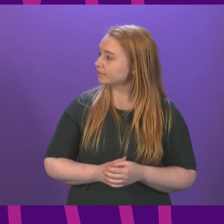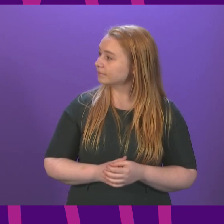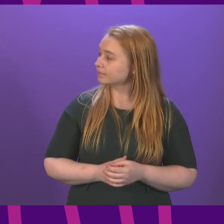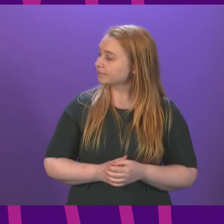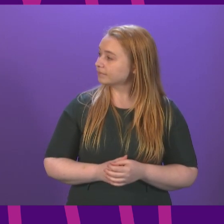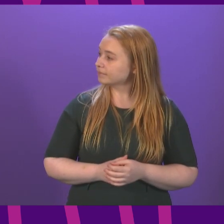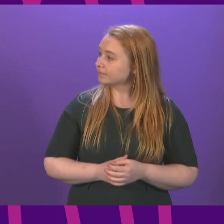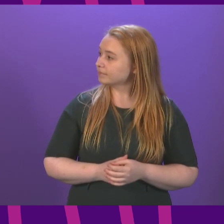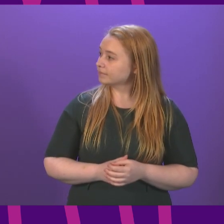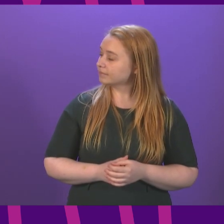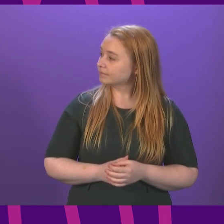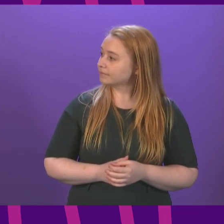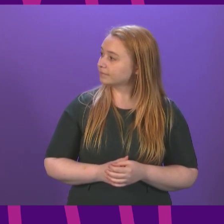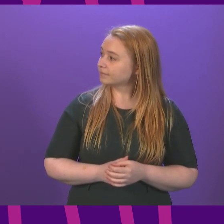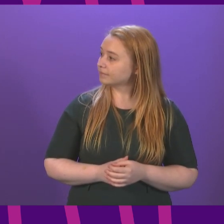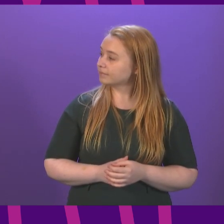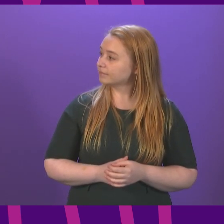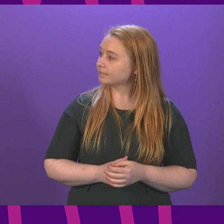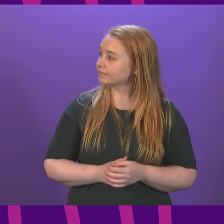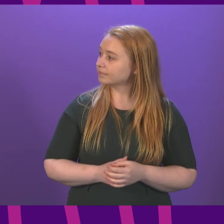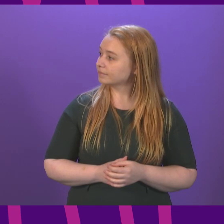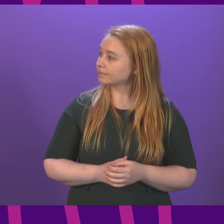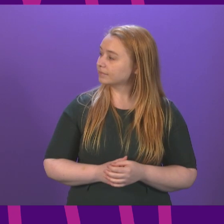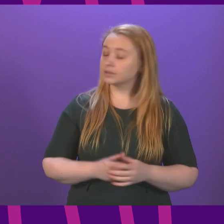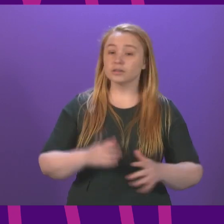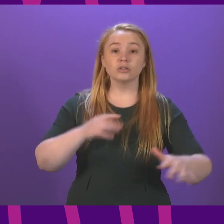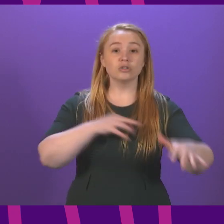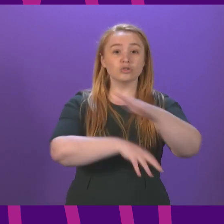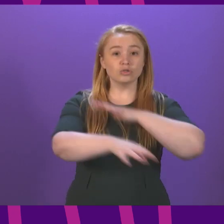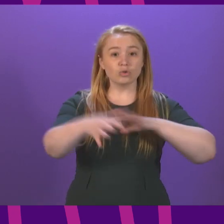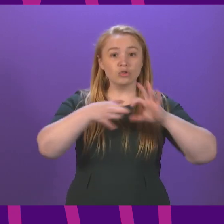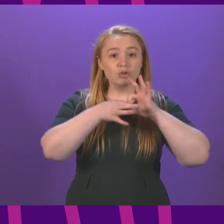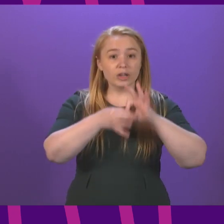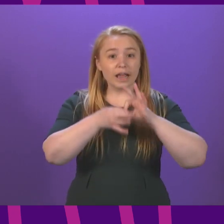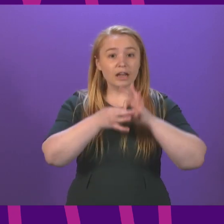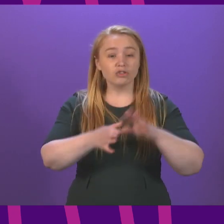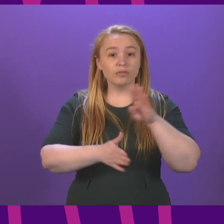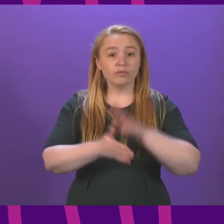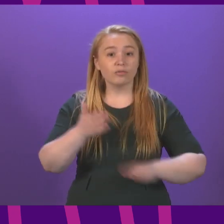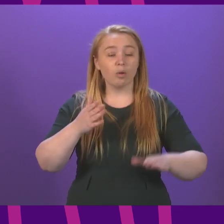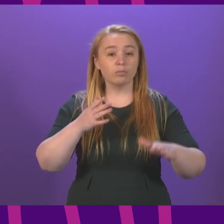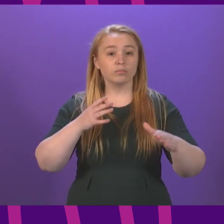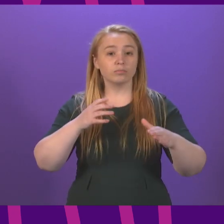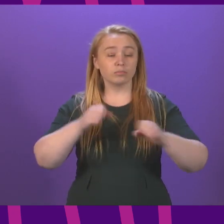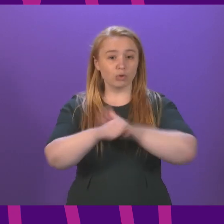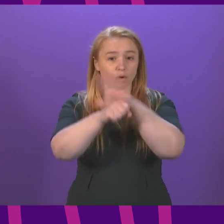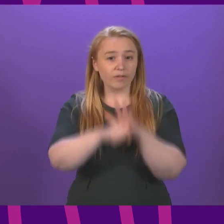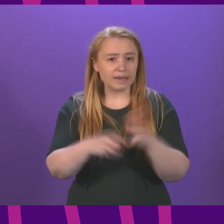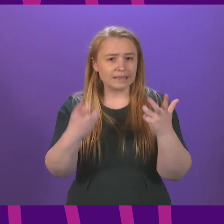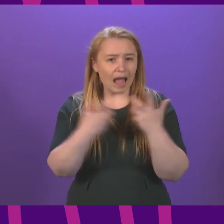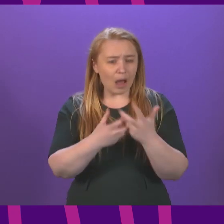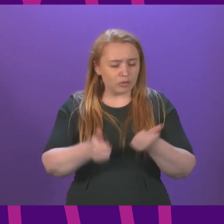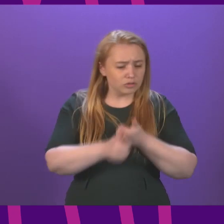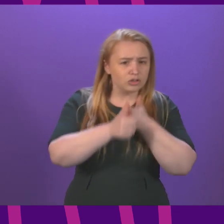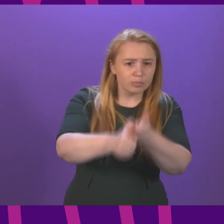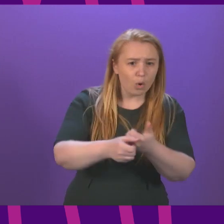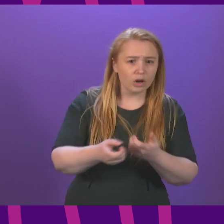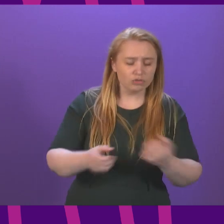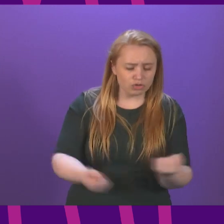what action the Scottish Government is taking to protect and strengthen social connection in the wake of the COVID-19 pandemic? First Minister. The pandemic